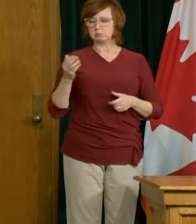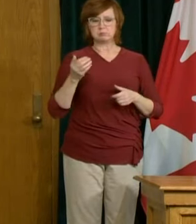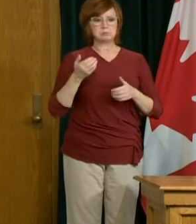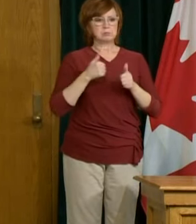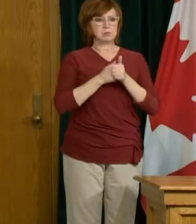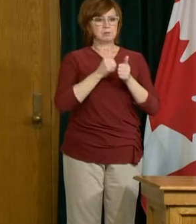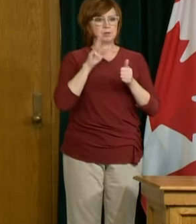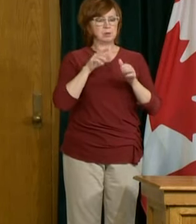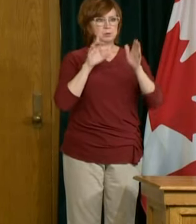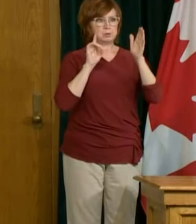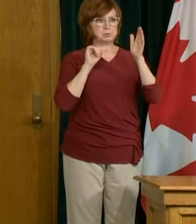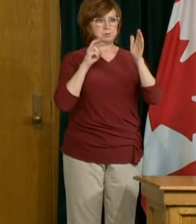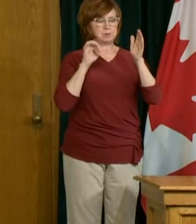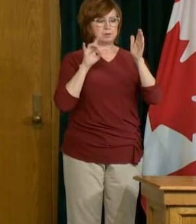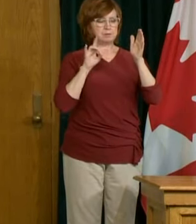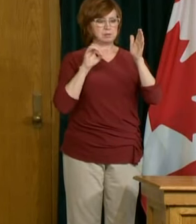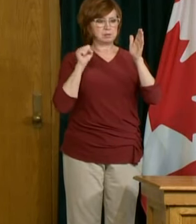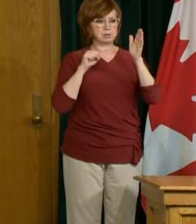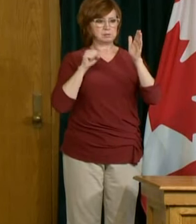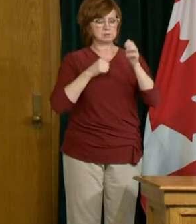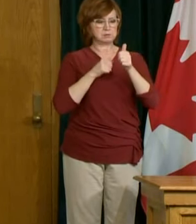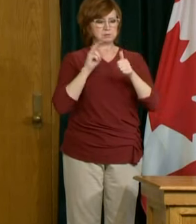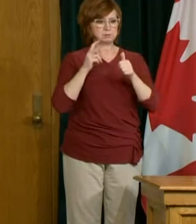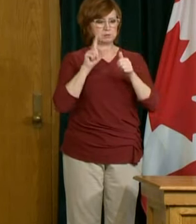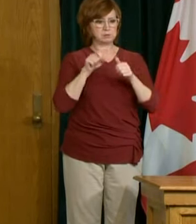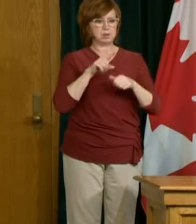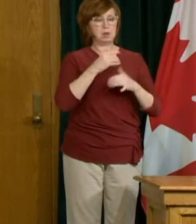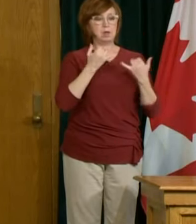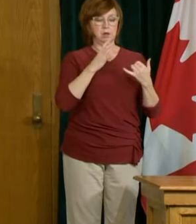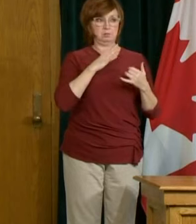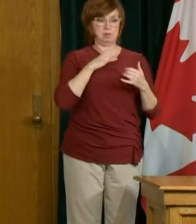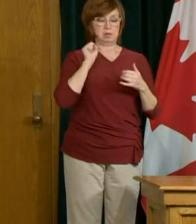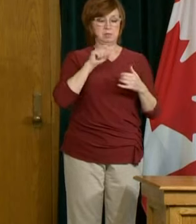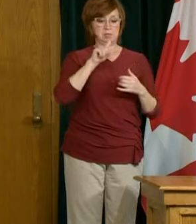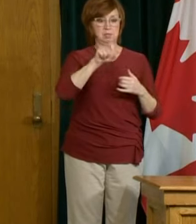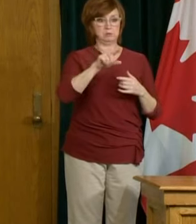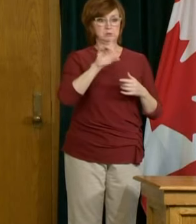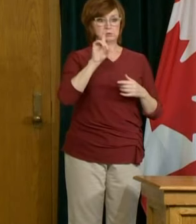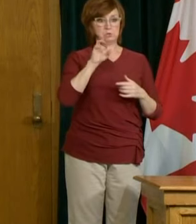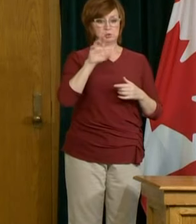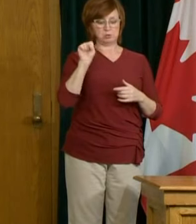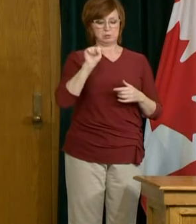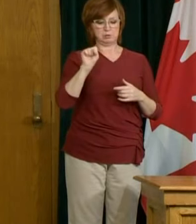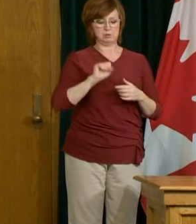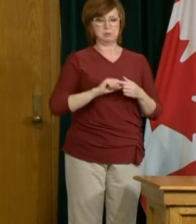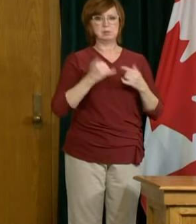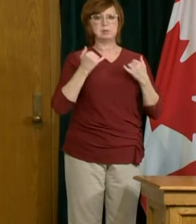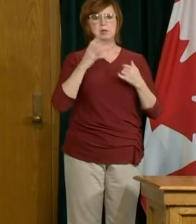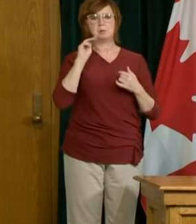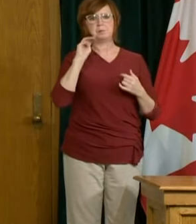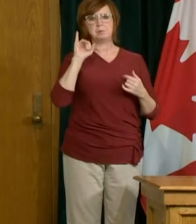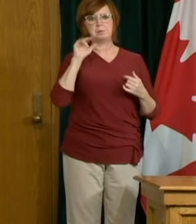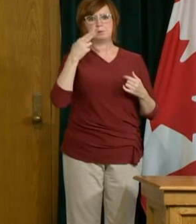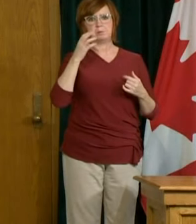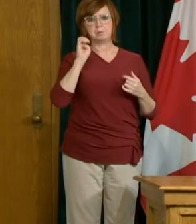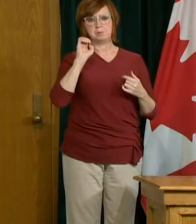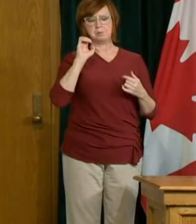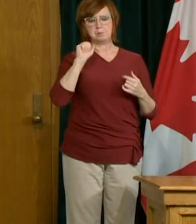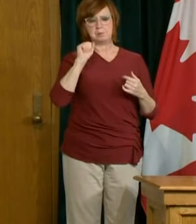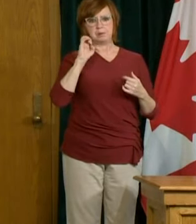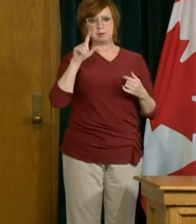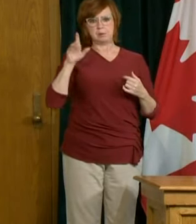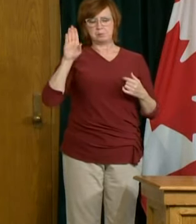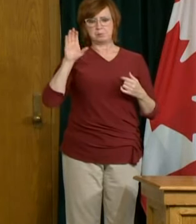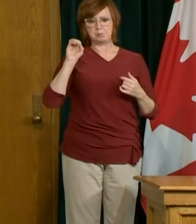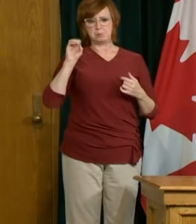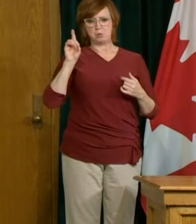David? Yeah, this is for Dr. Shahab. With Michael Bodo writing to the province requesting a bit of